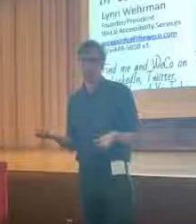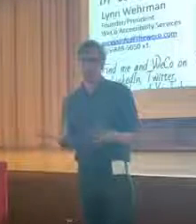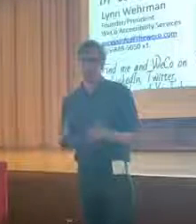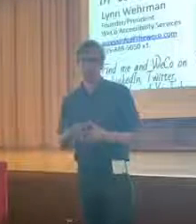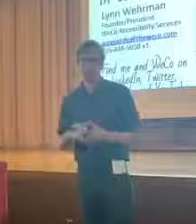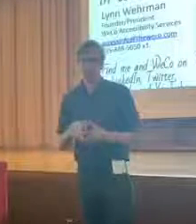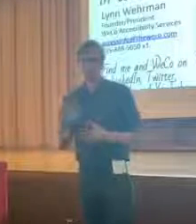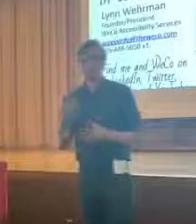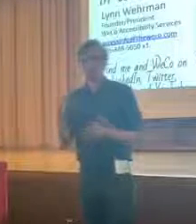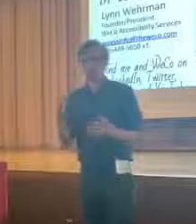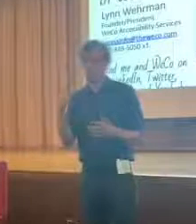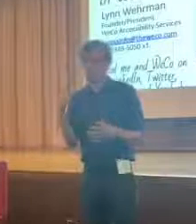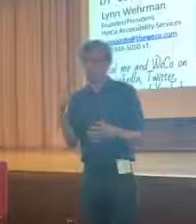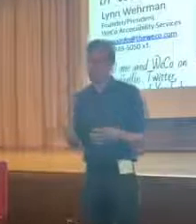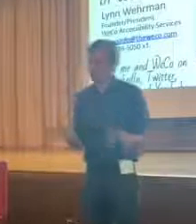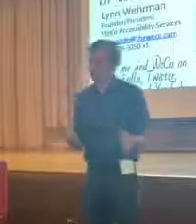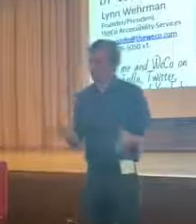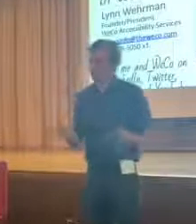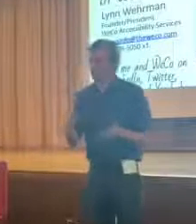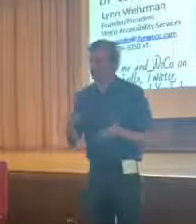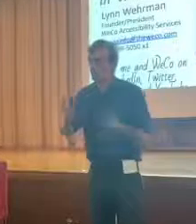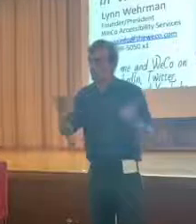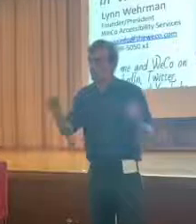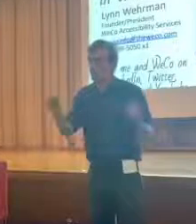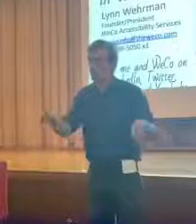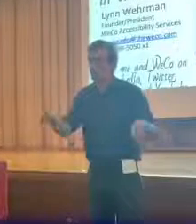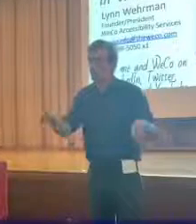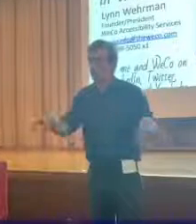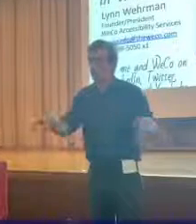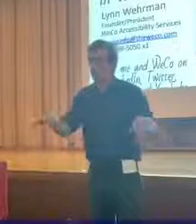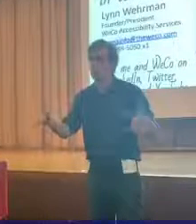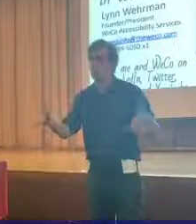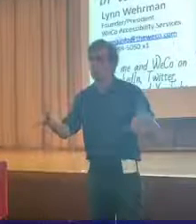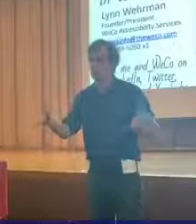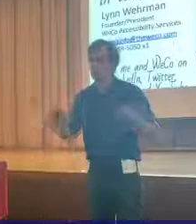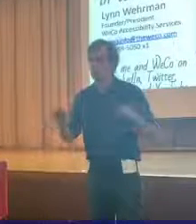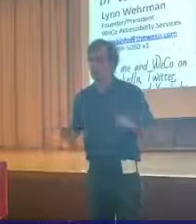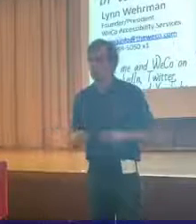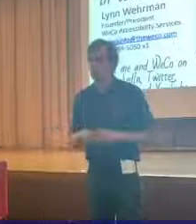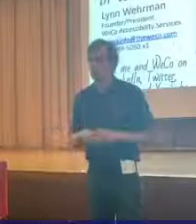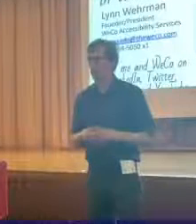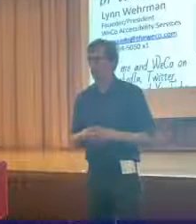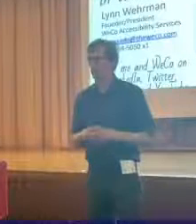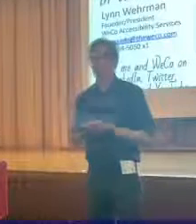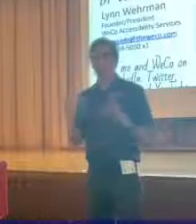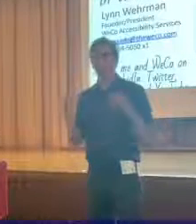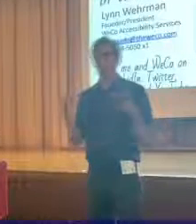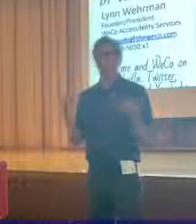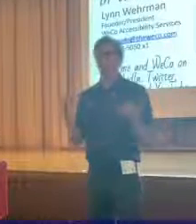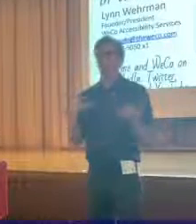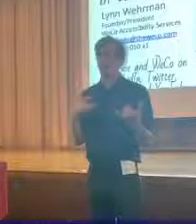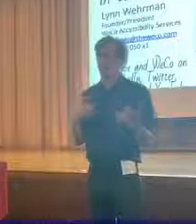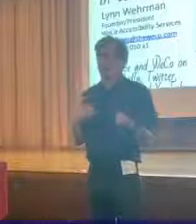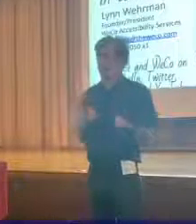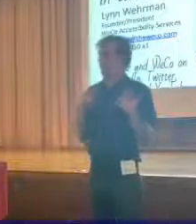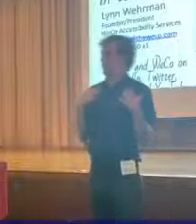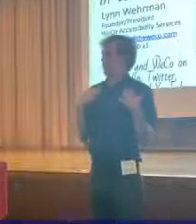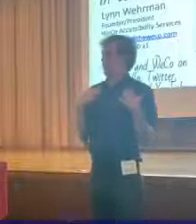lot of why behind you. I hope that today inspires you to know that this is possible for